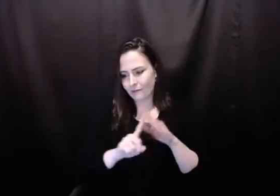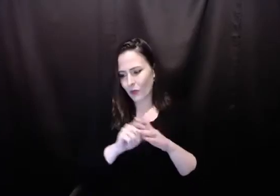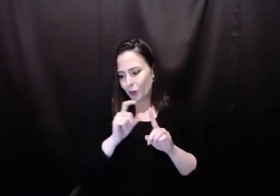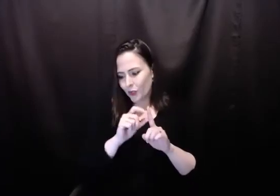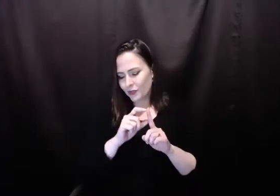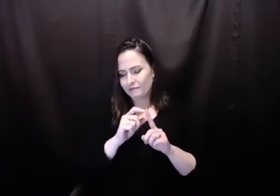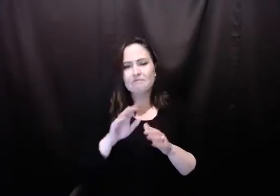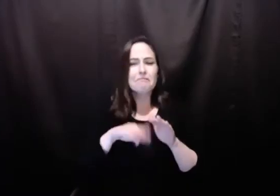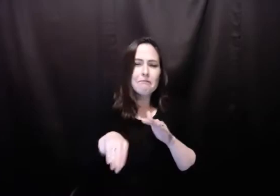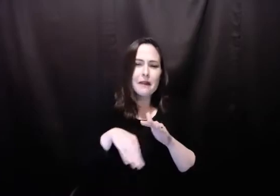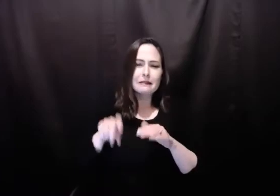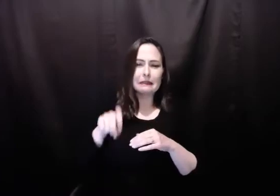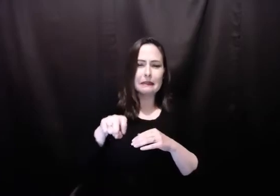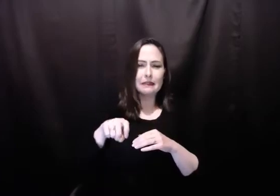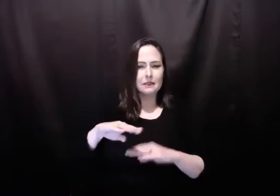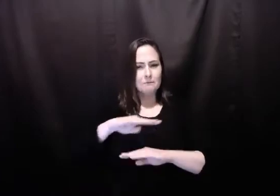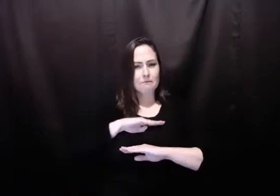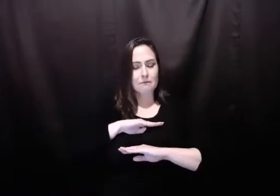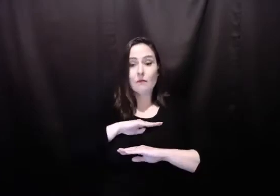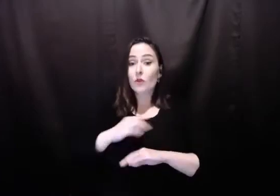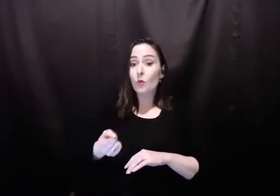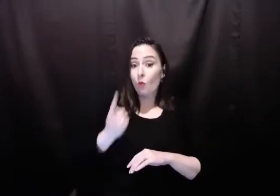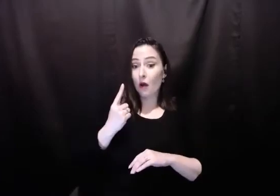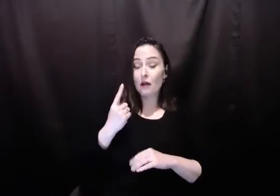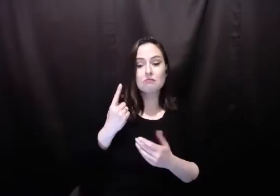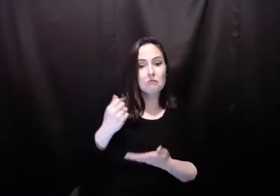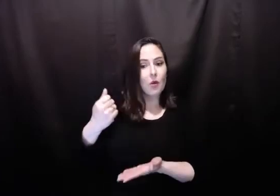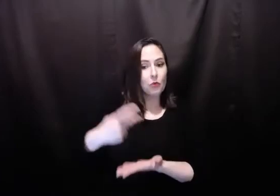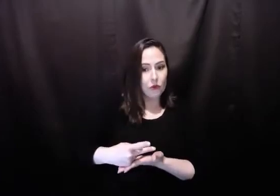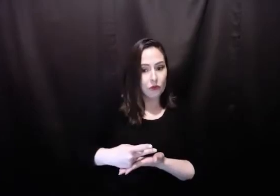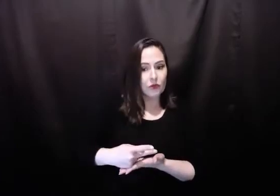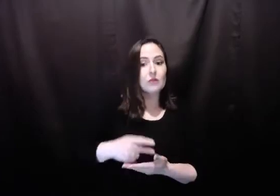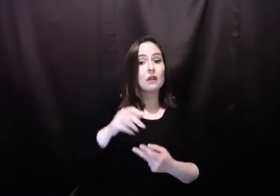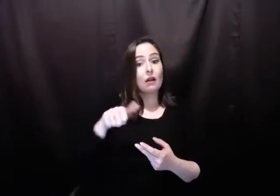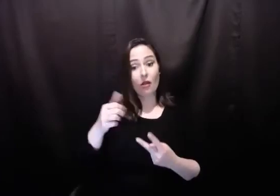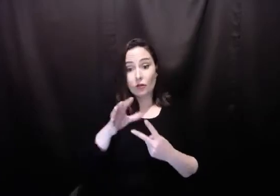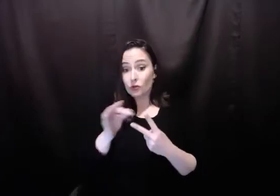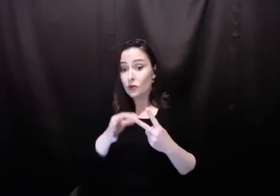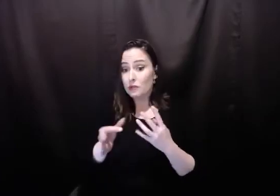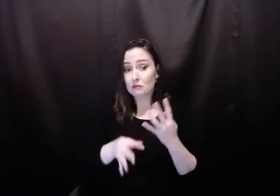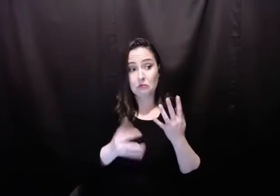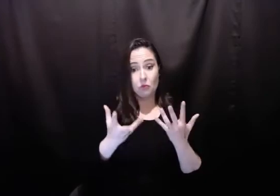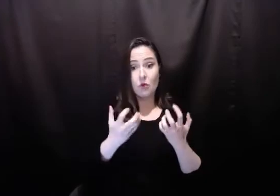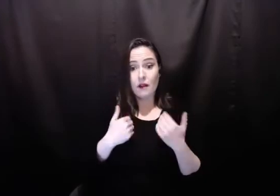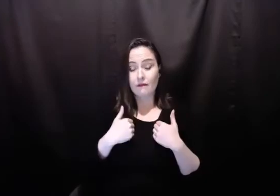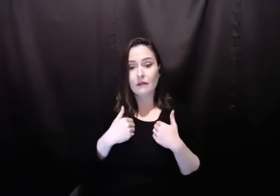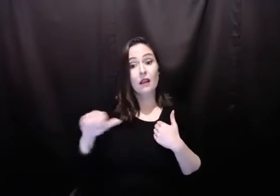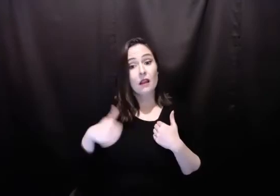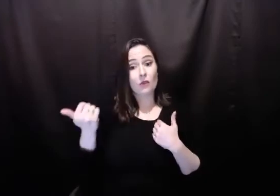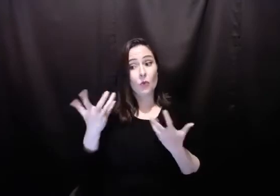is to be loved. But for women in particular, I notice that trying to be perfect in many areas of their